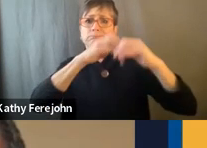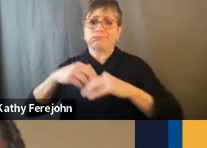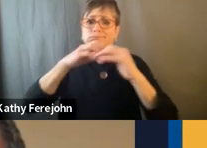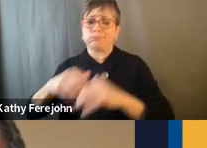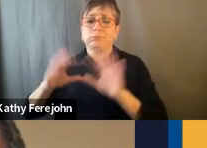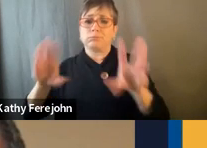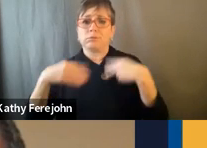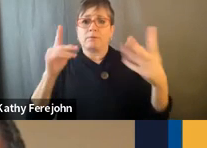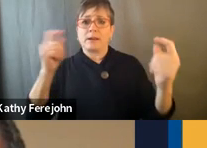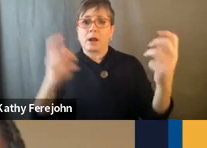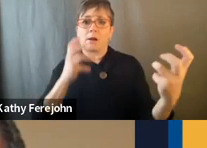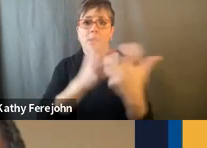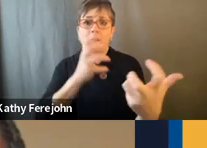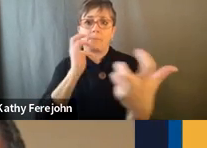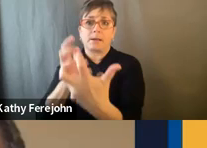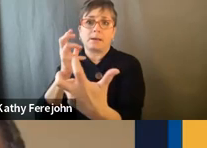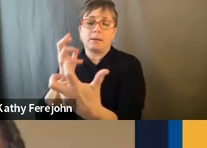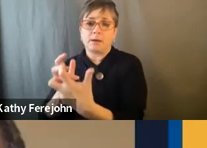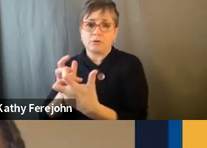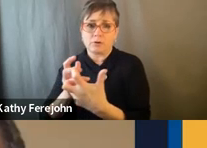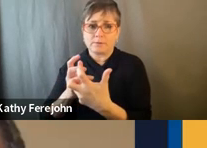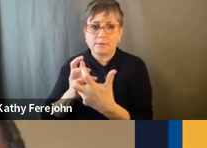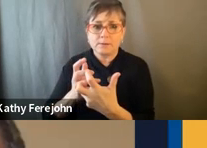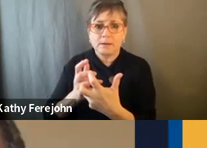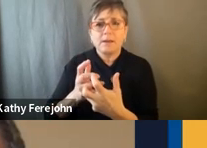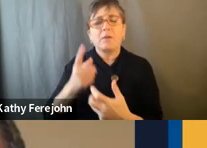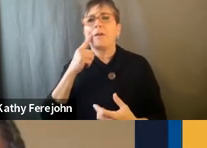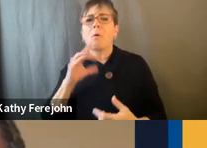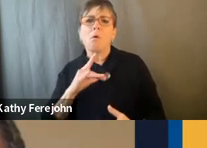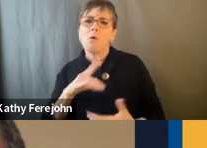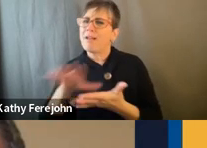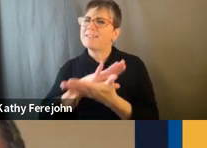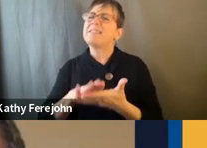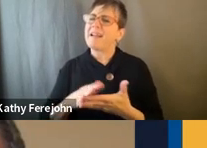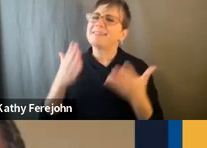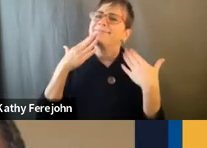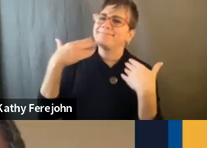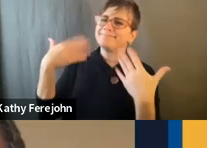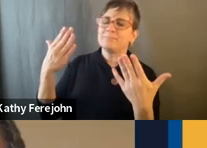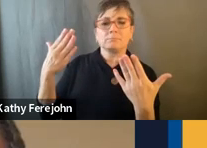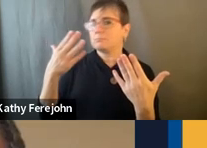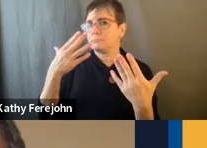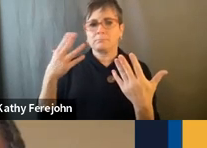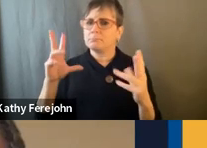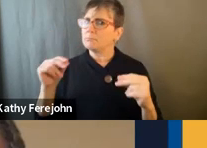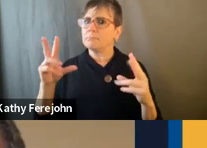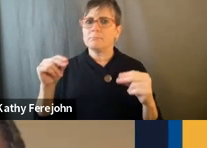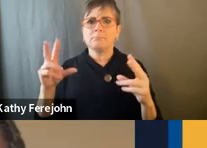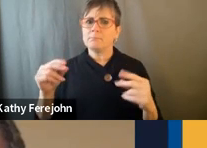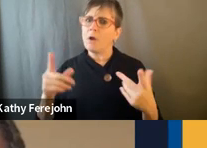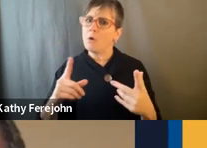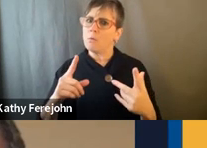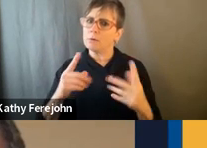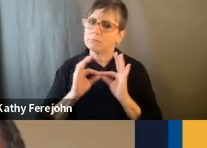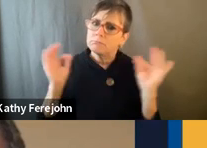not about something that's nice to have. This is about making sure that we honor the civil rights